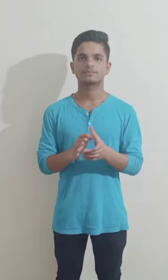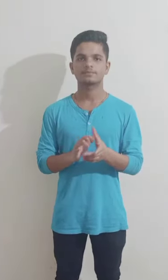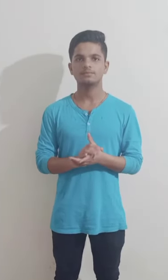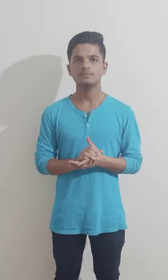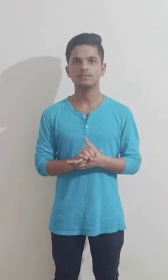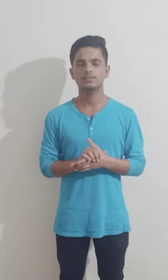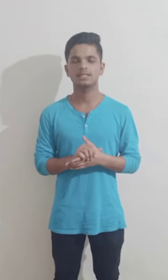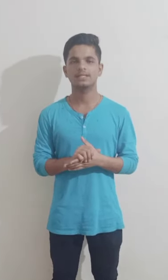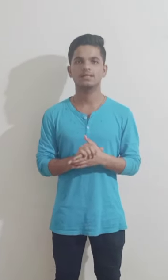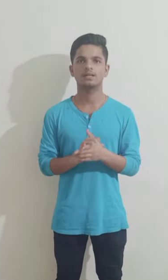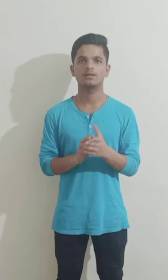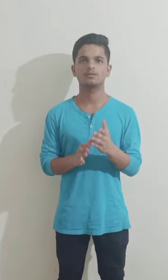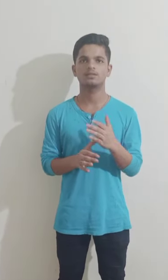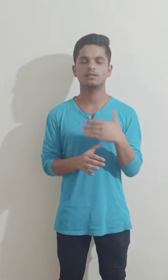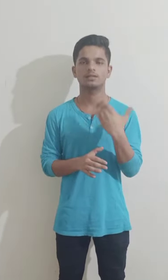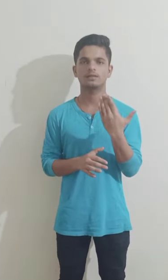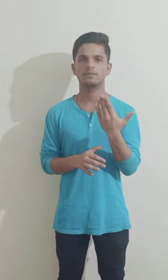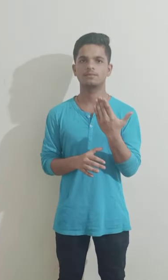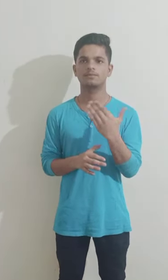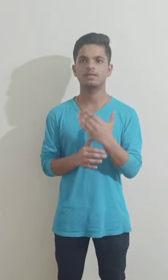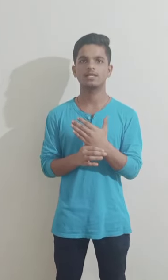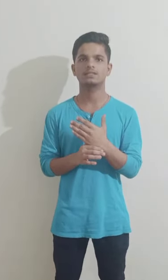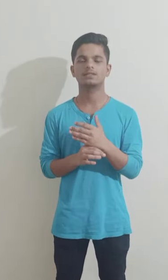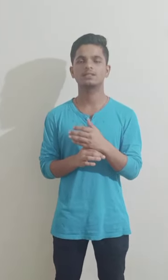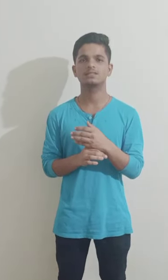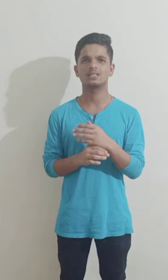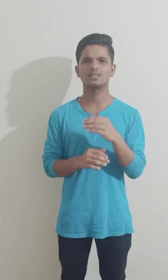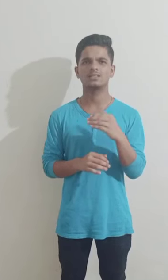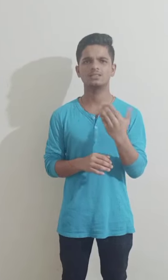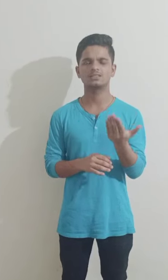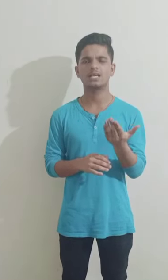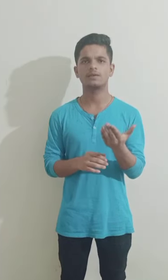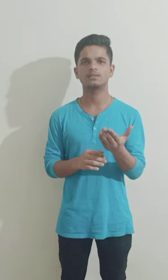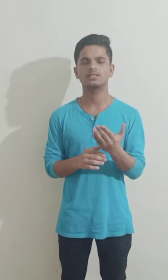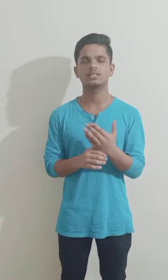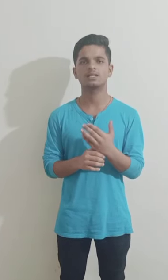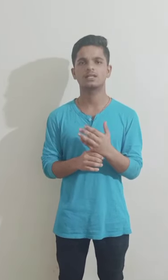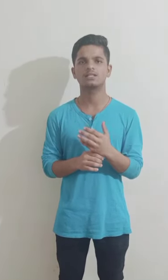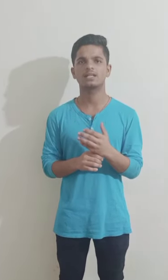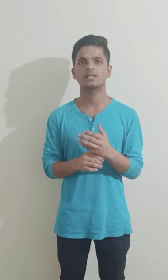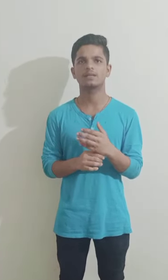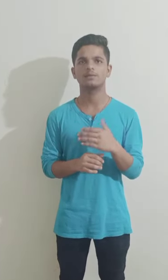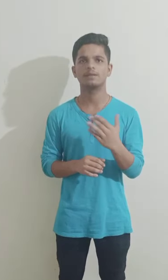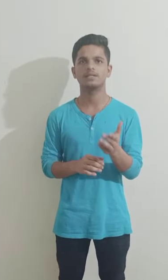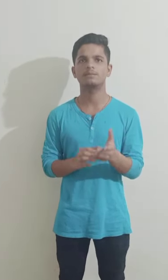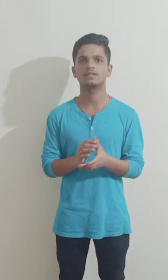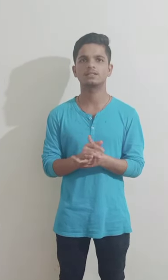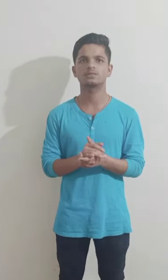Then in Java string there are mainly methods which